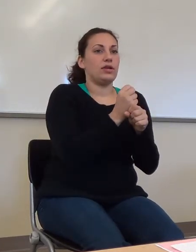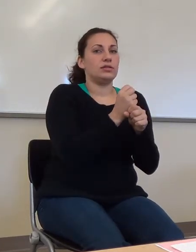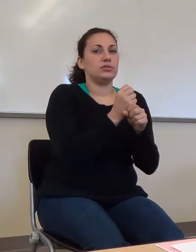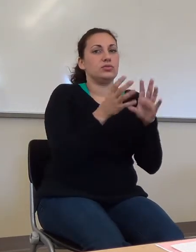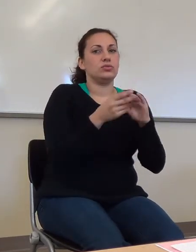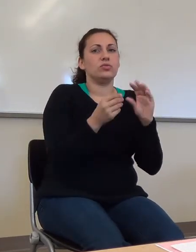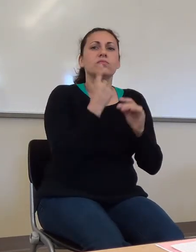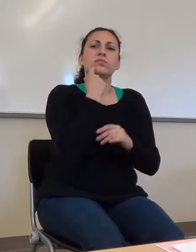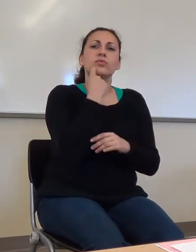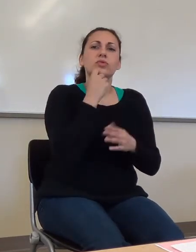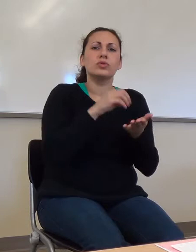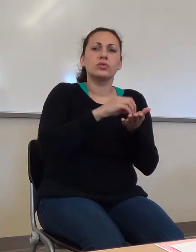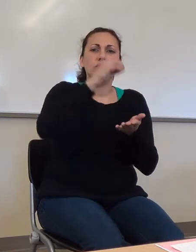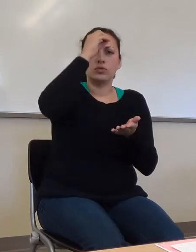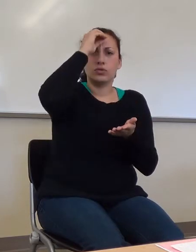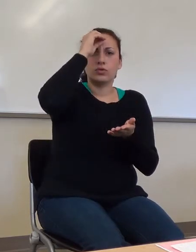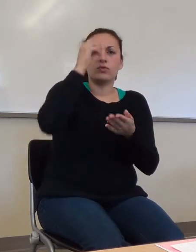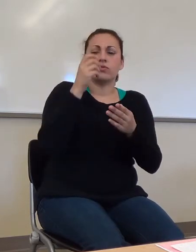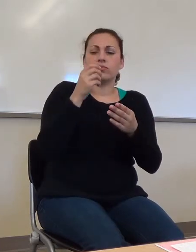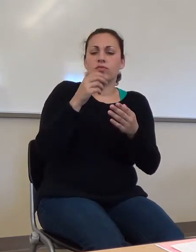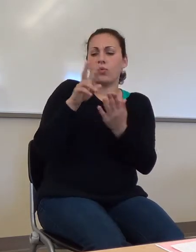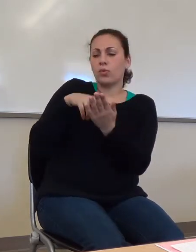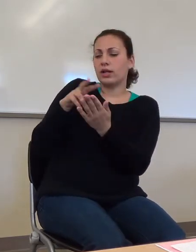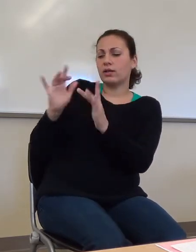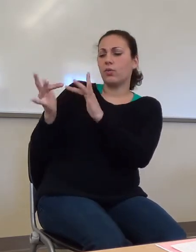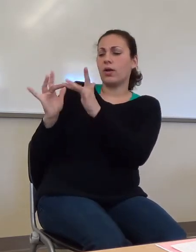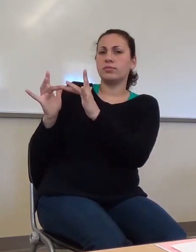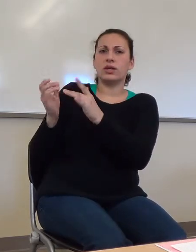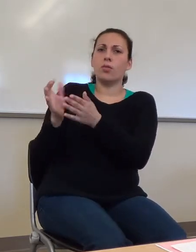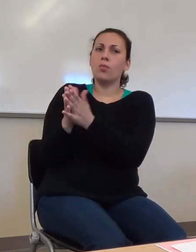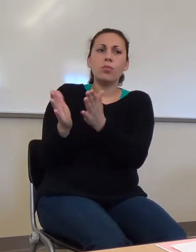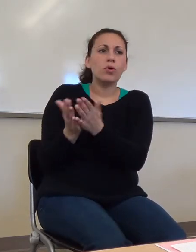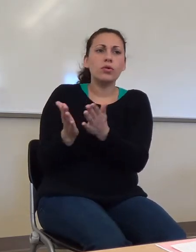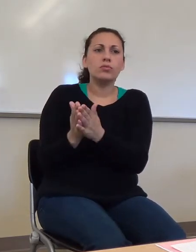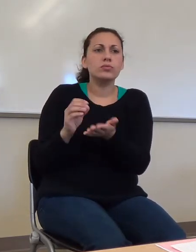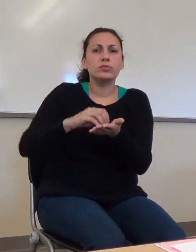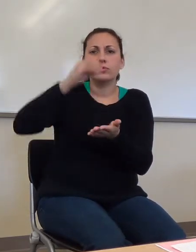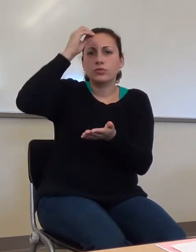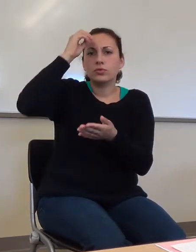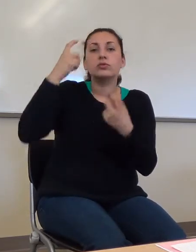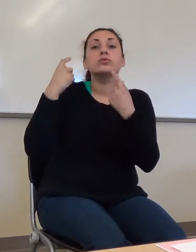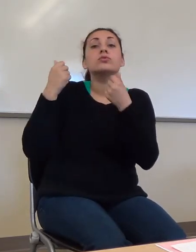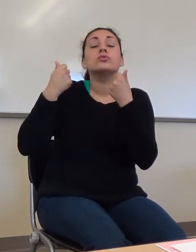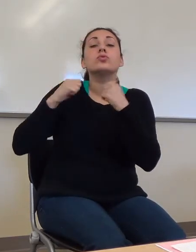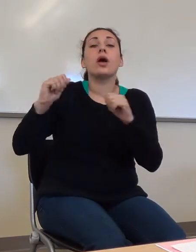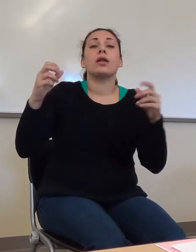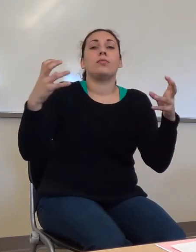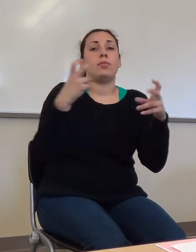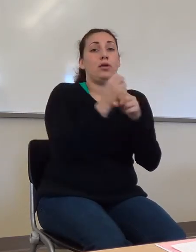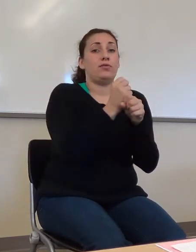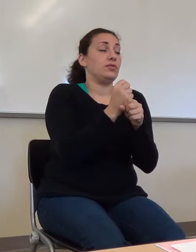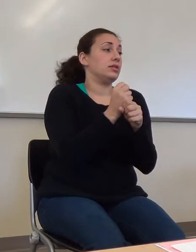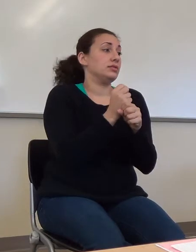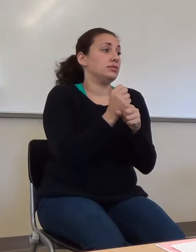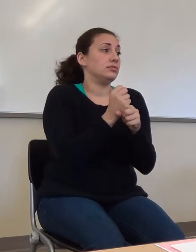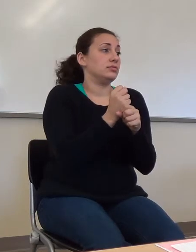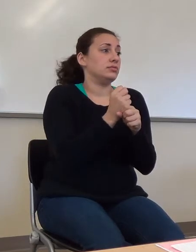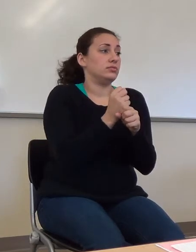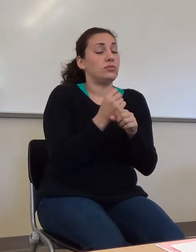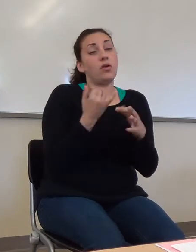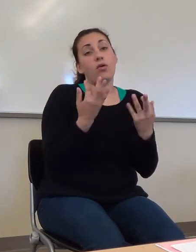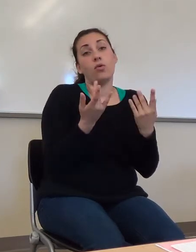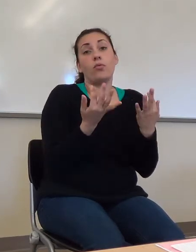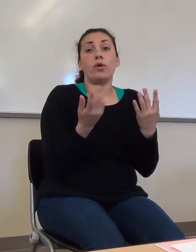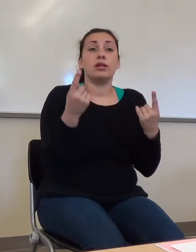just learn from reading that website about civil rights? Okay, Or wait until you read the reading